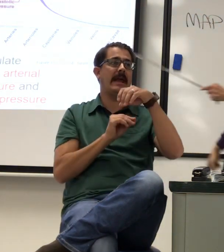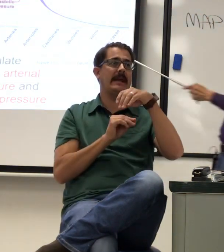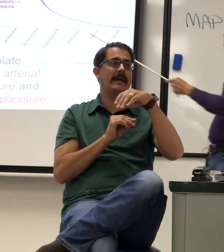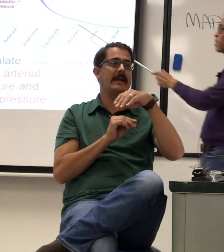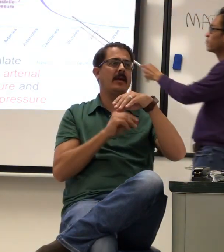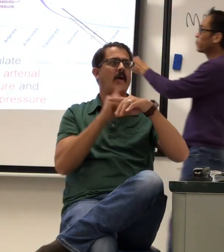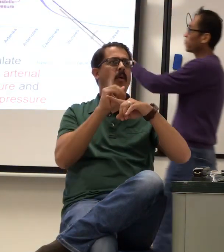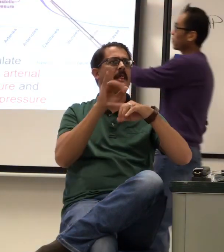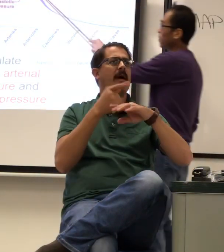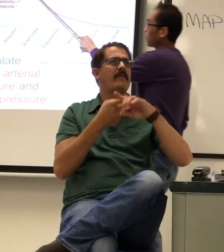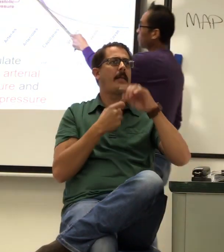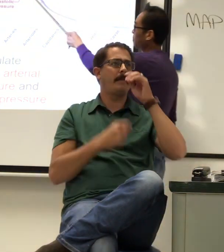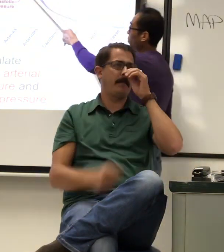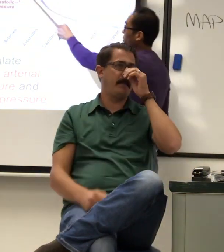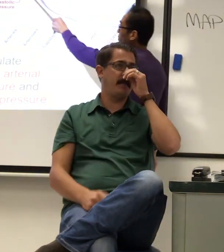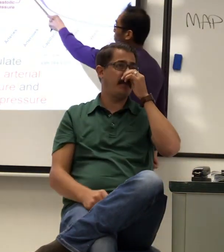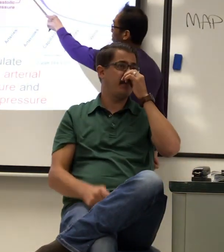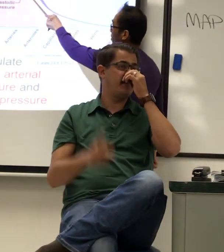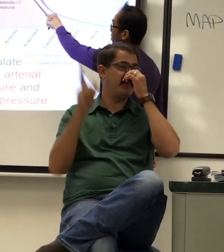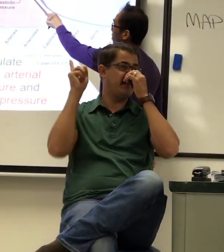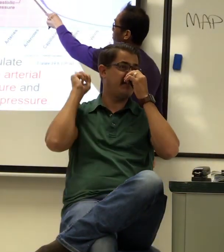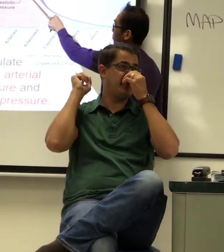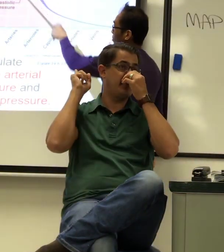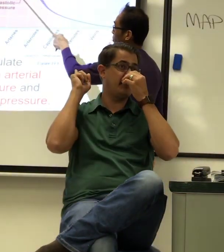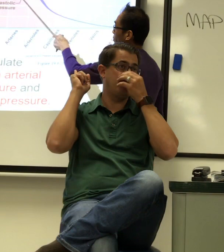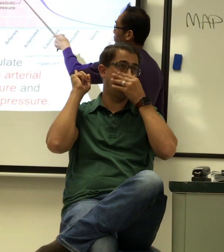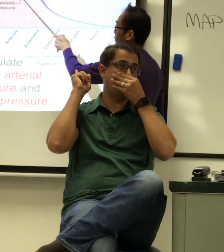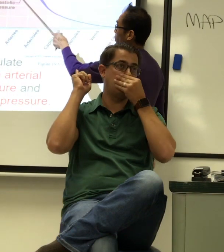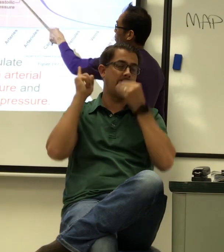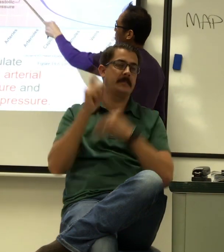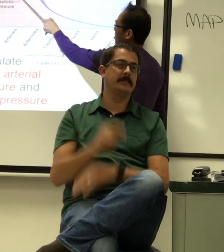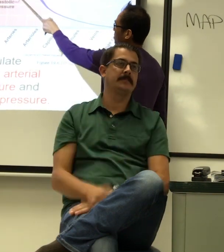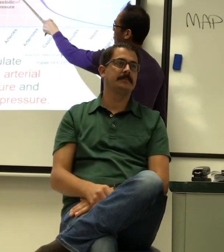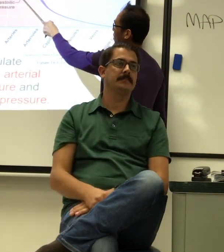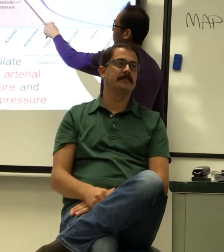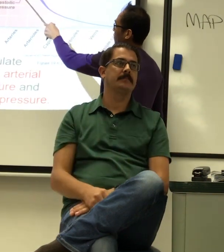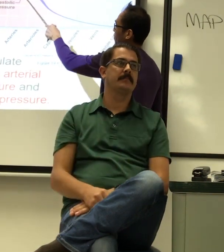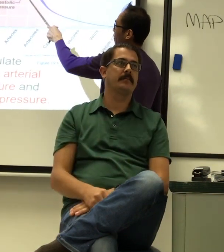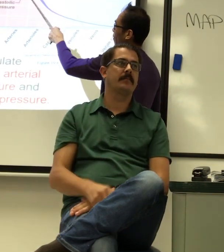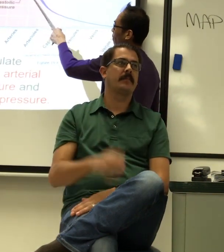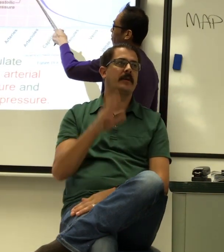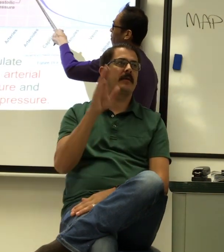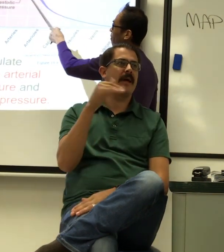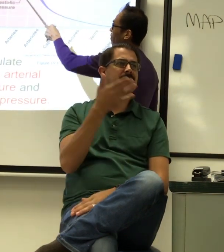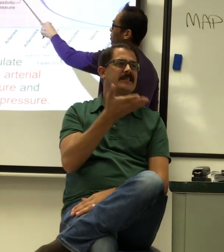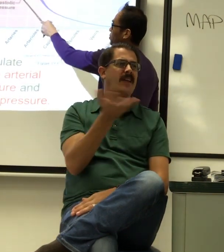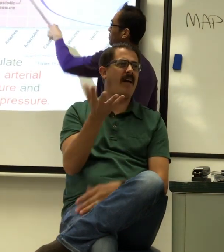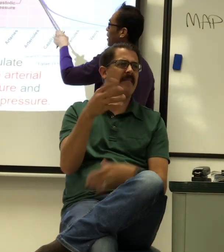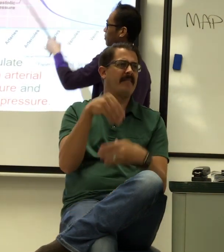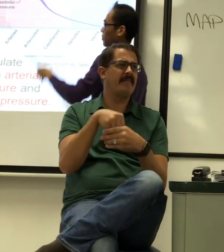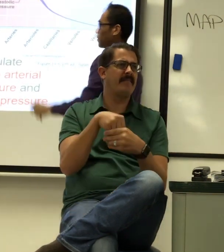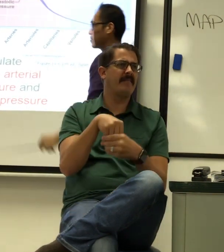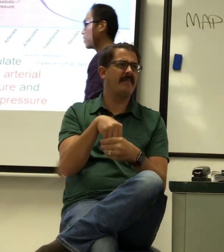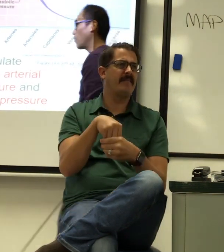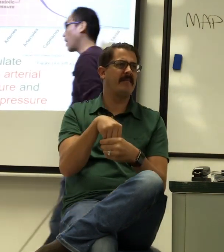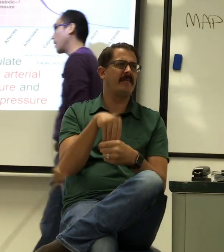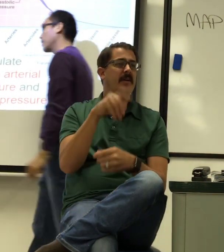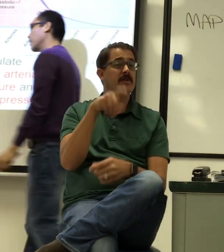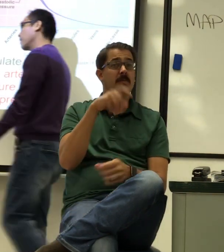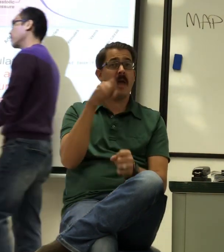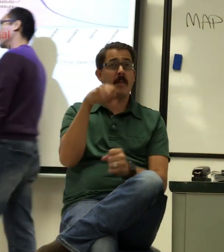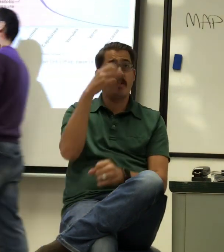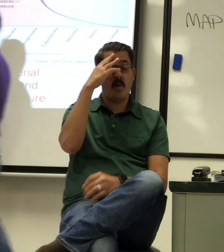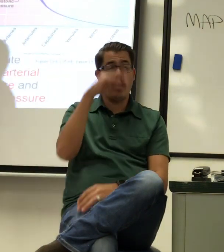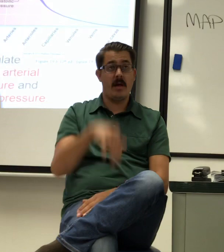getting that? Boom, boom. What's this stuff in there? You should be able to know